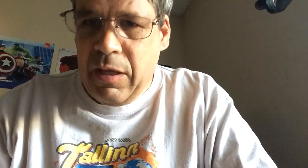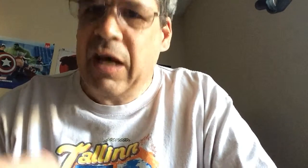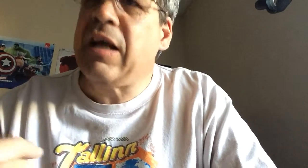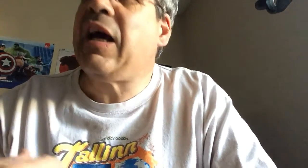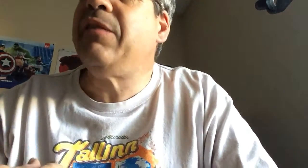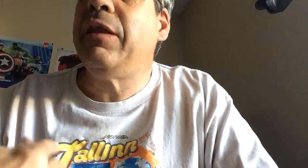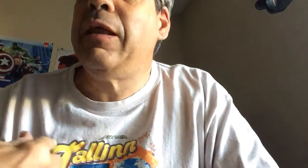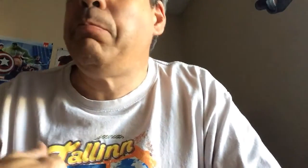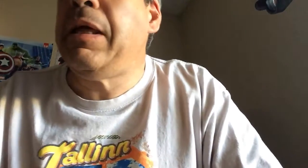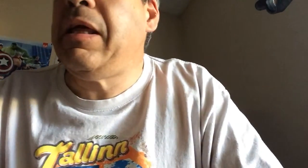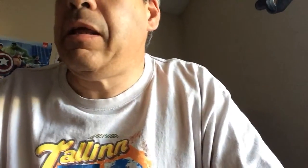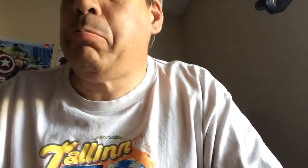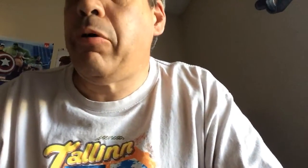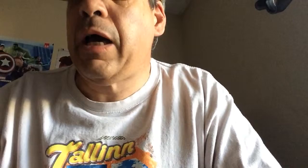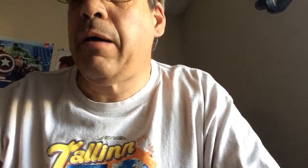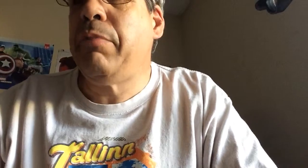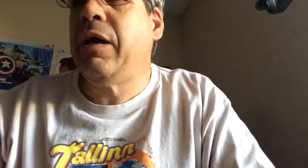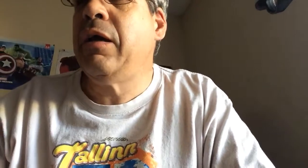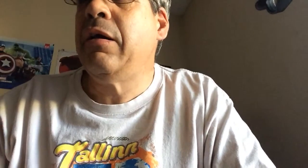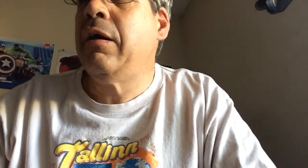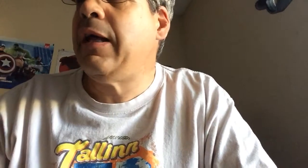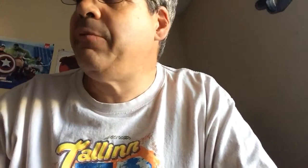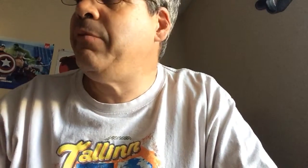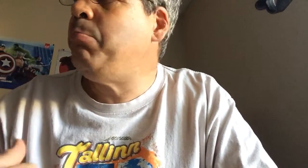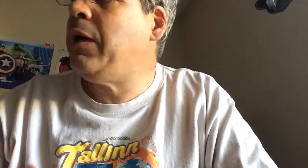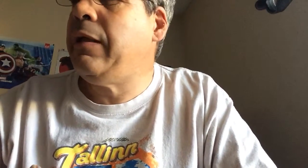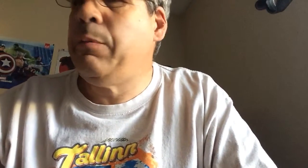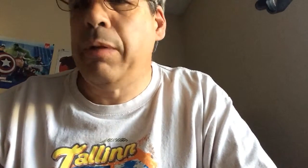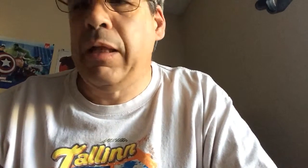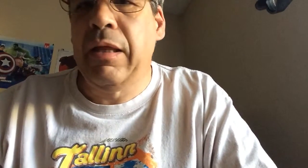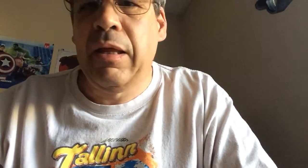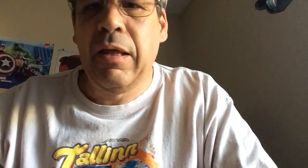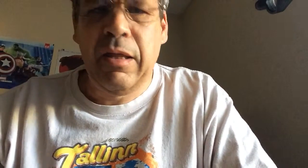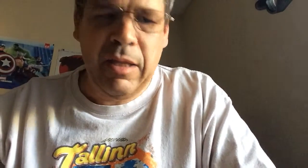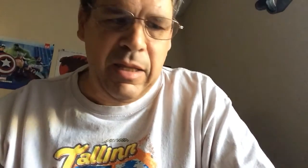I got speech problem and my speech is